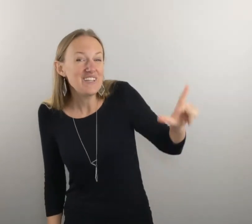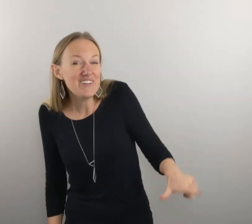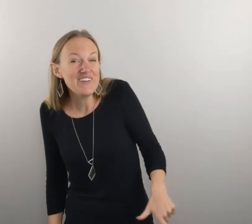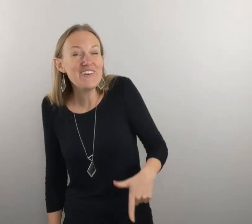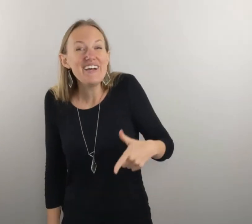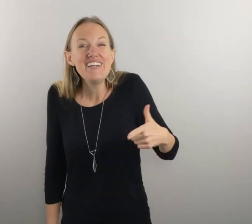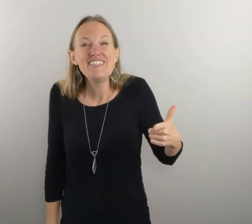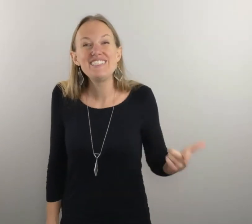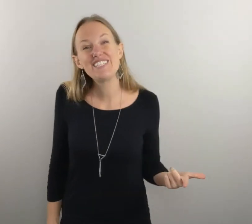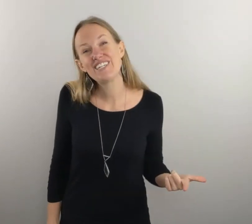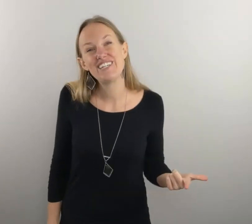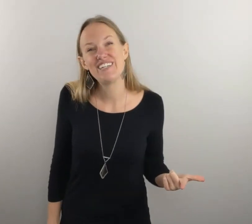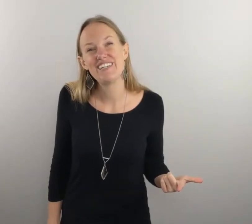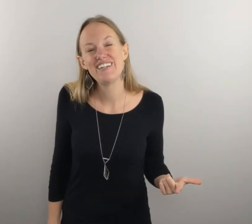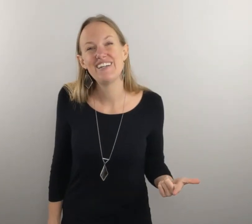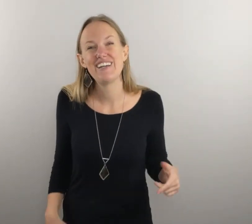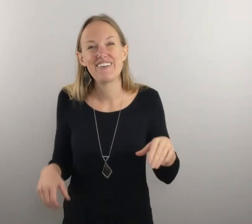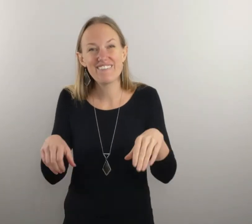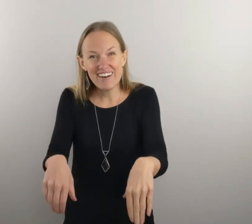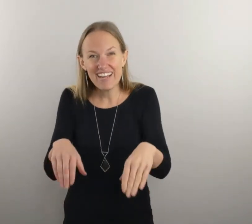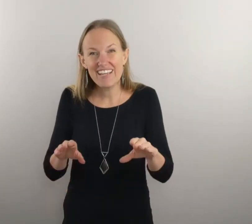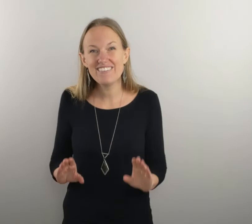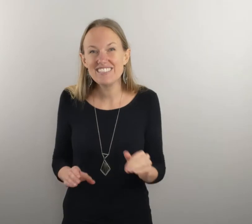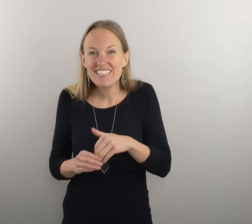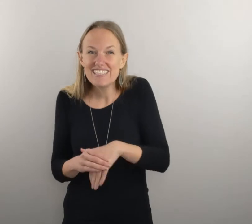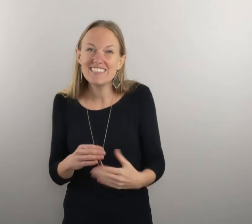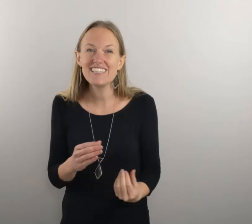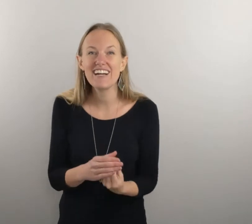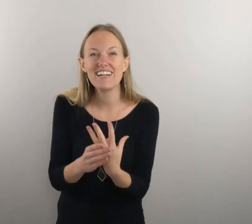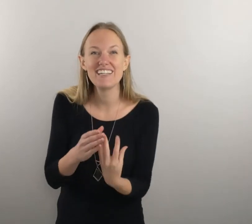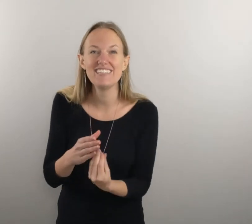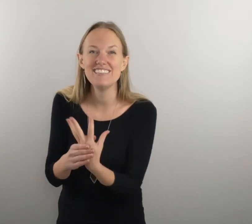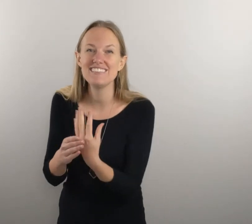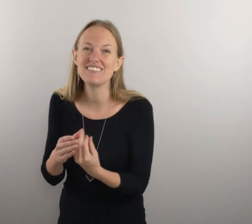You turn graves into gardens.